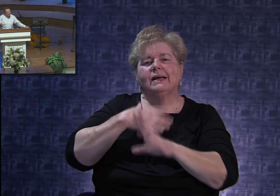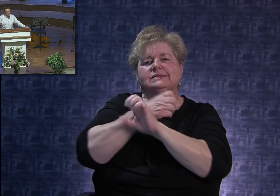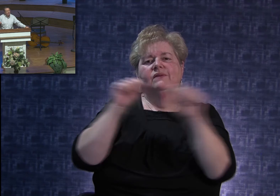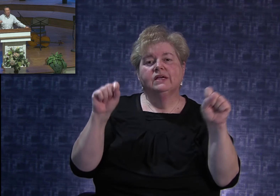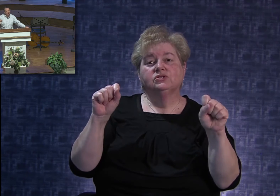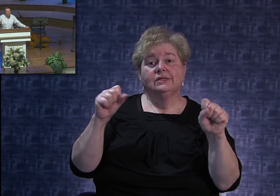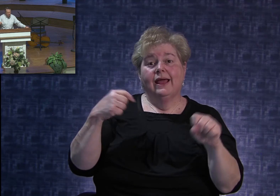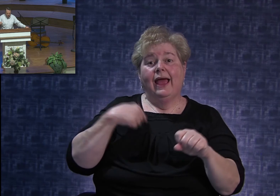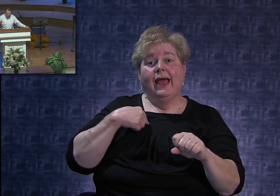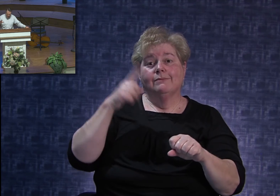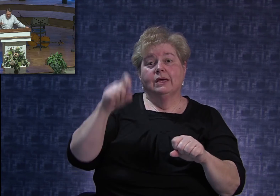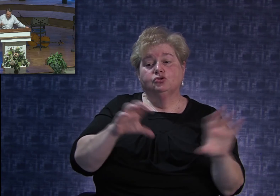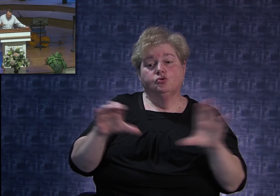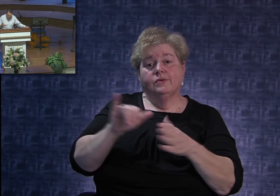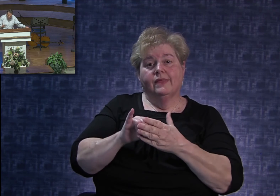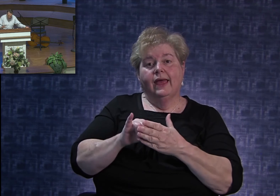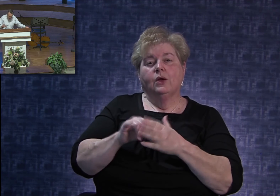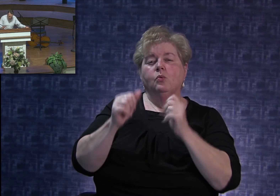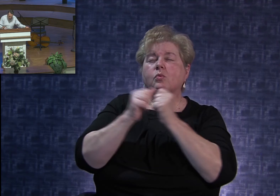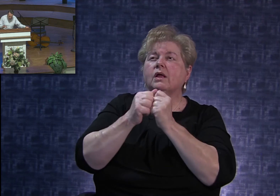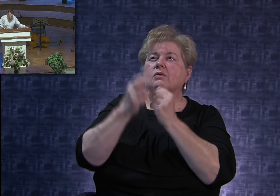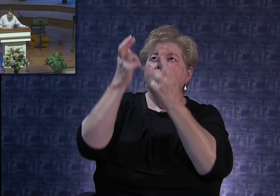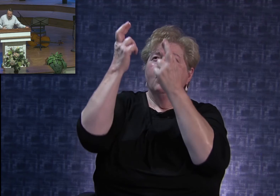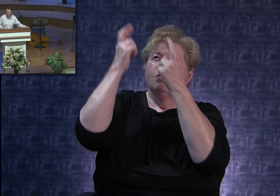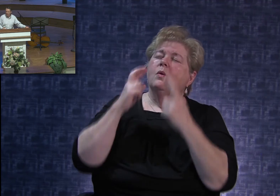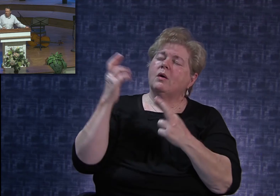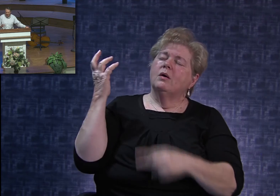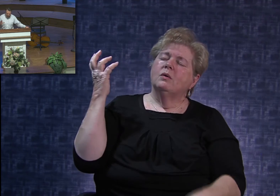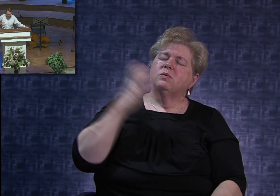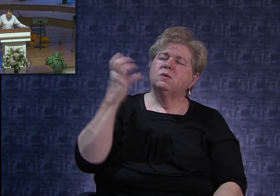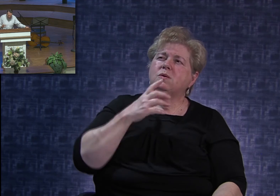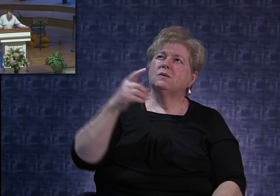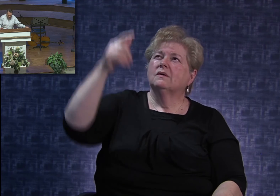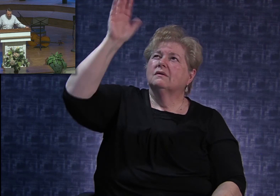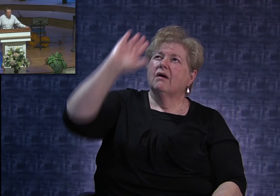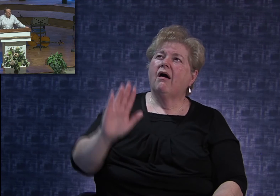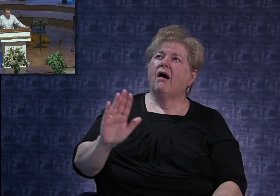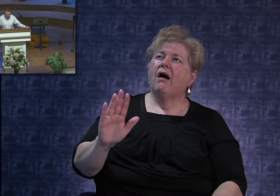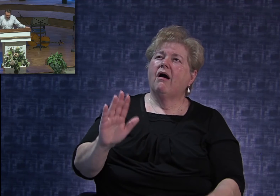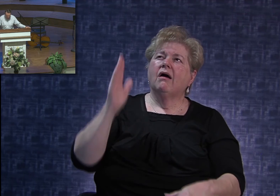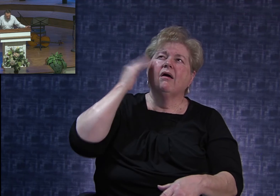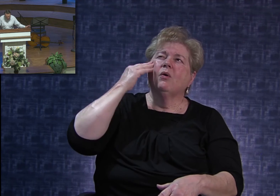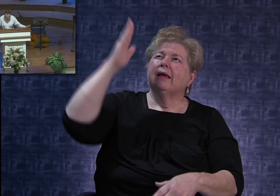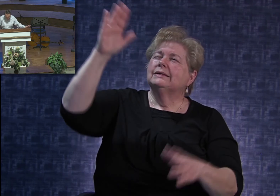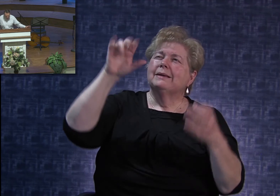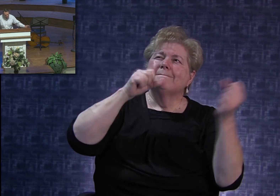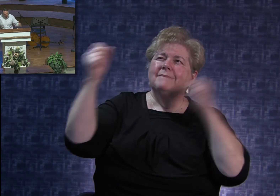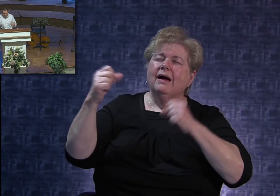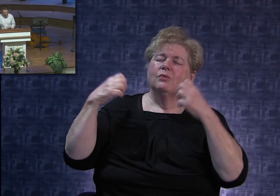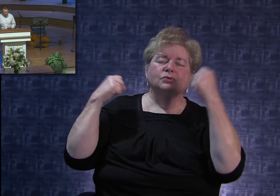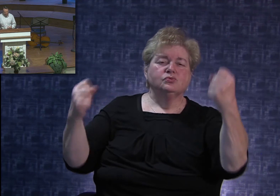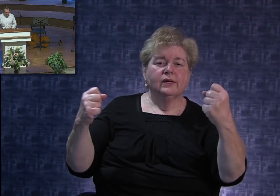salvation, I am doing so in a reverential awe of who God is. I'm recognizing his power and strength and